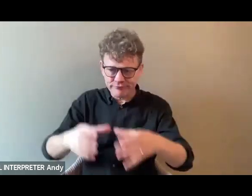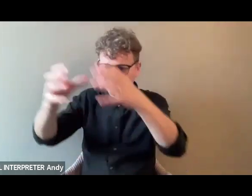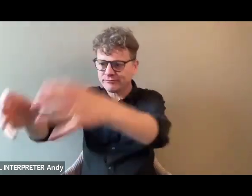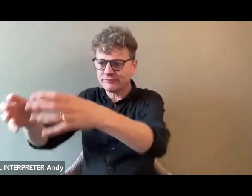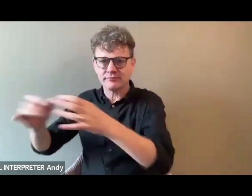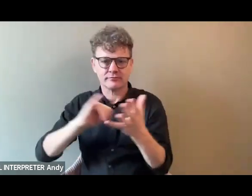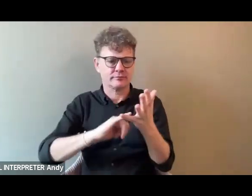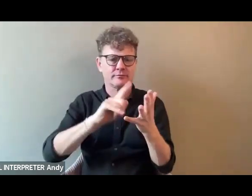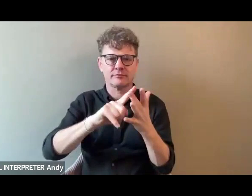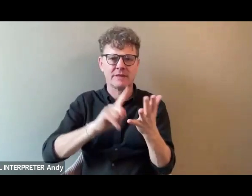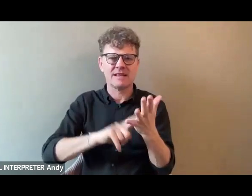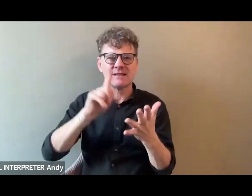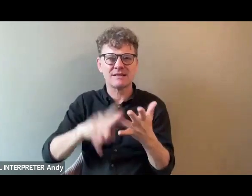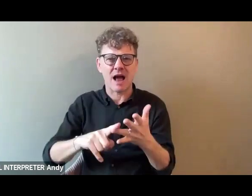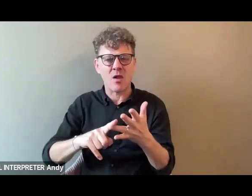represent many